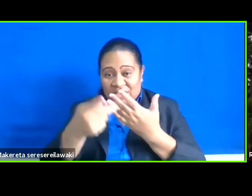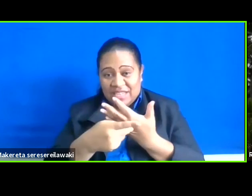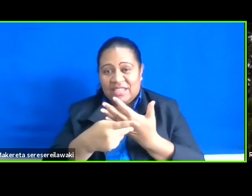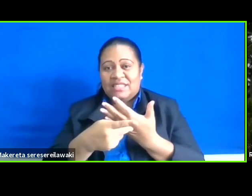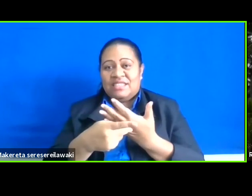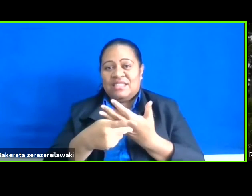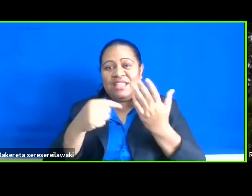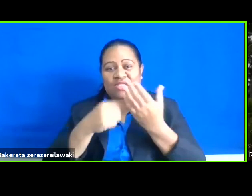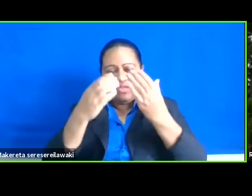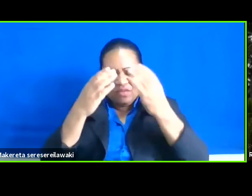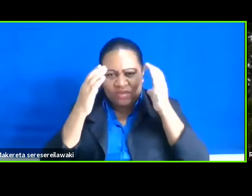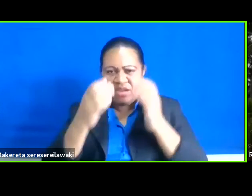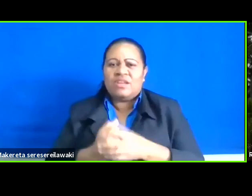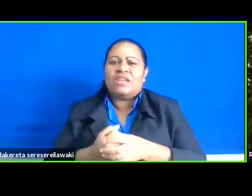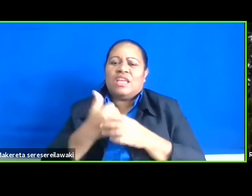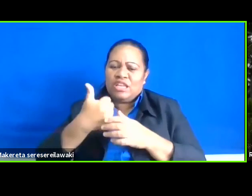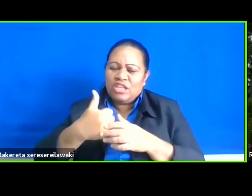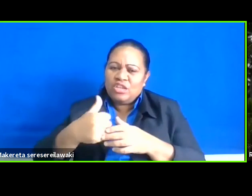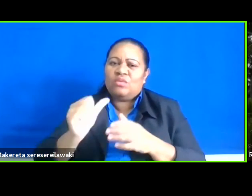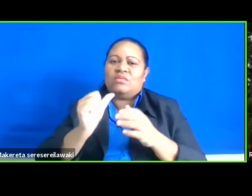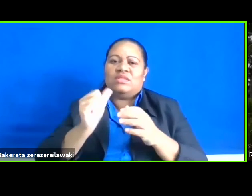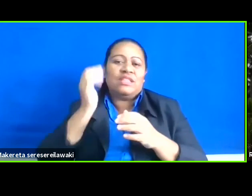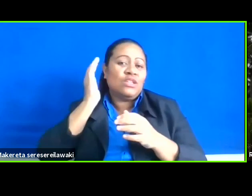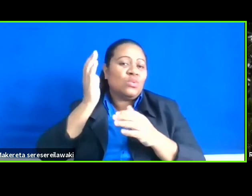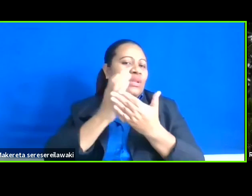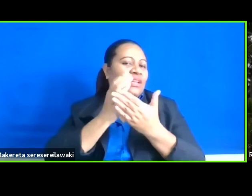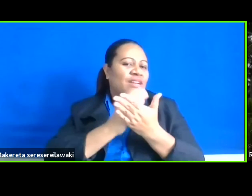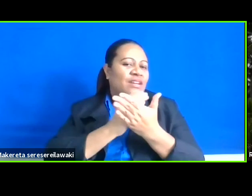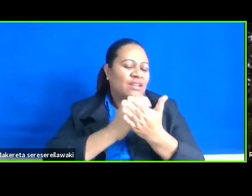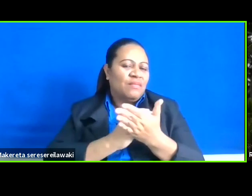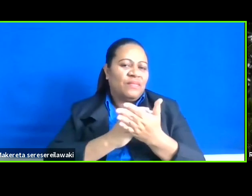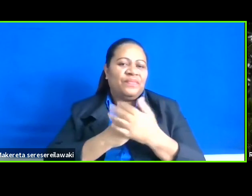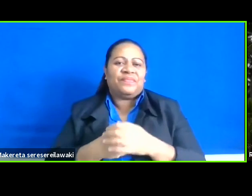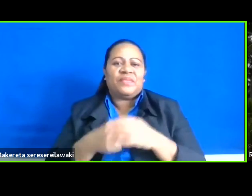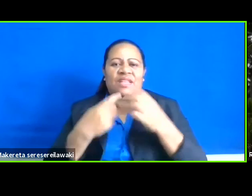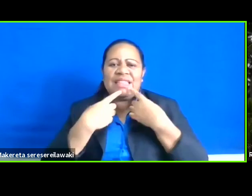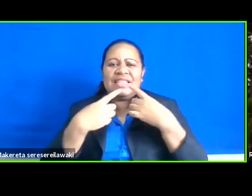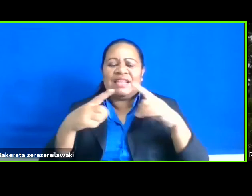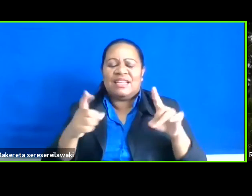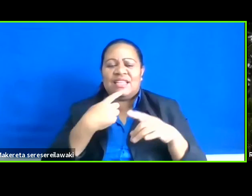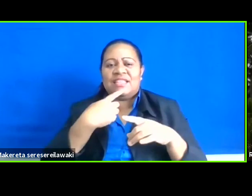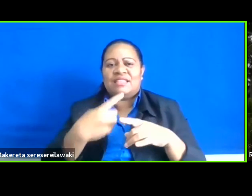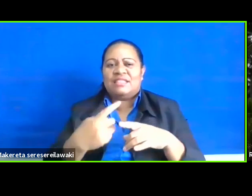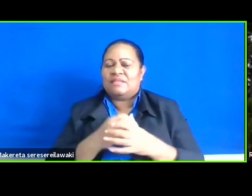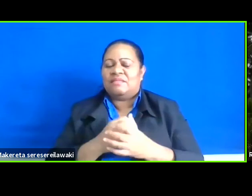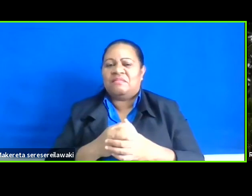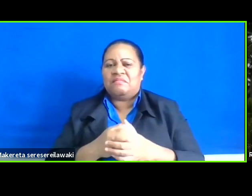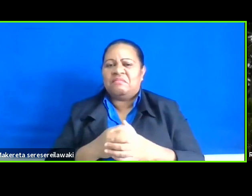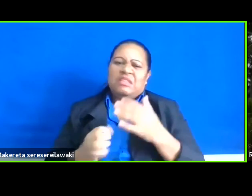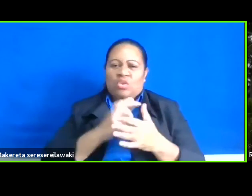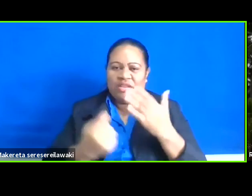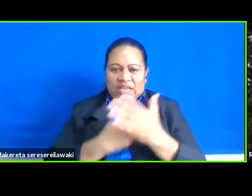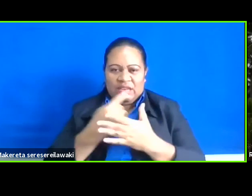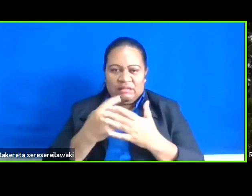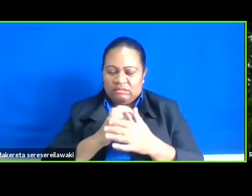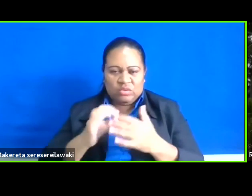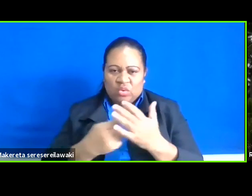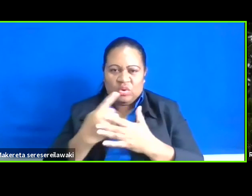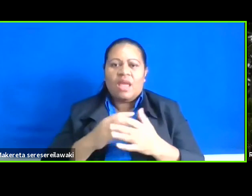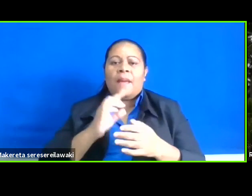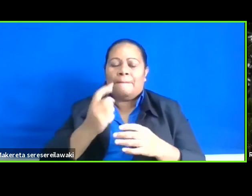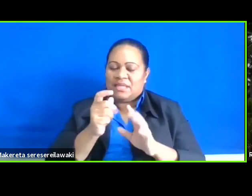weaving our knowledge into our school curriculum declaring the indigenous rights alone is not enough we need to have the political will